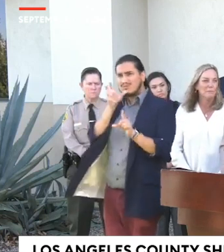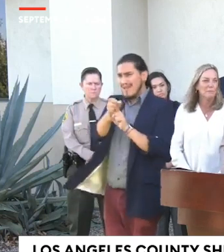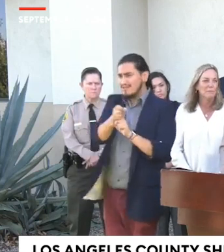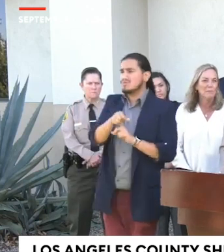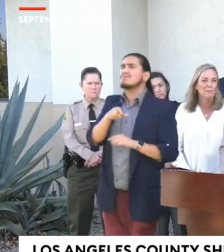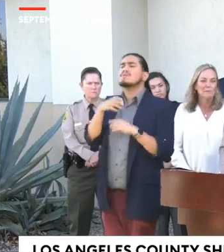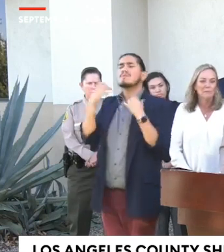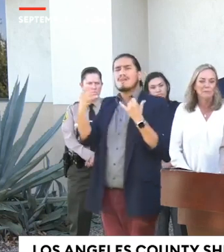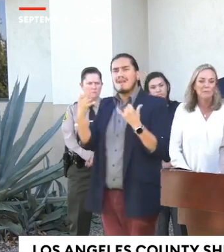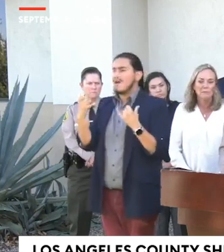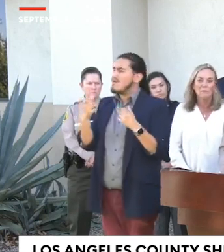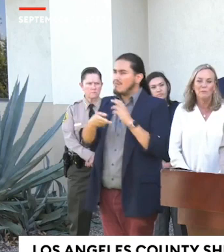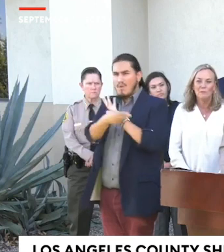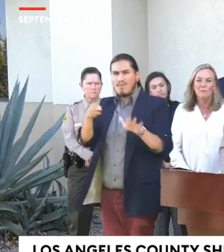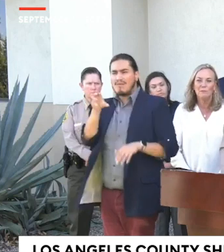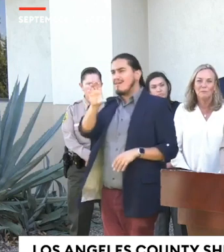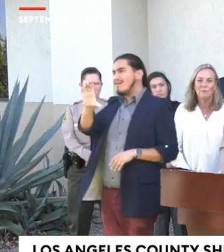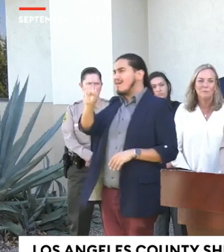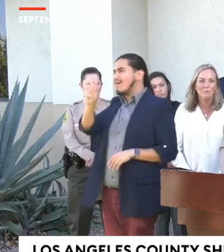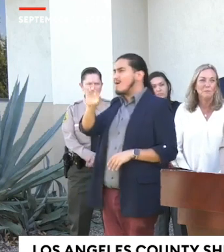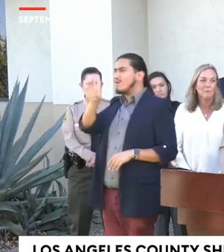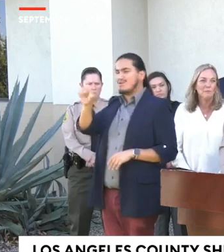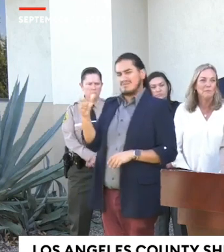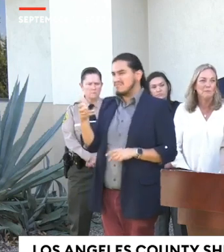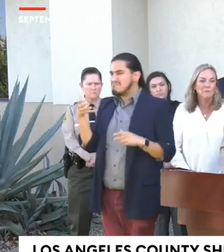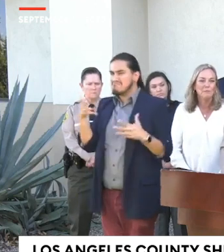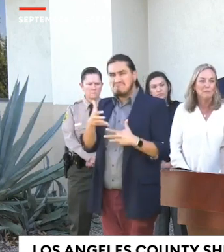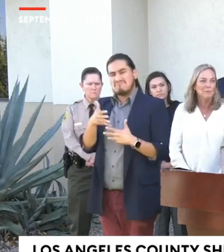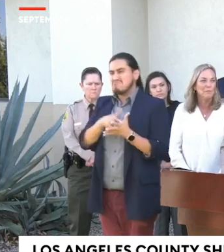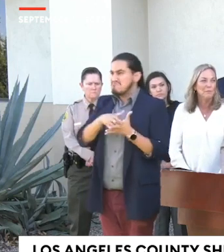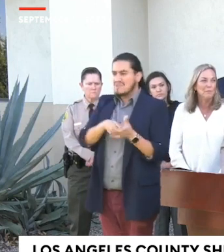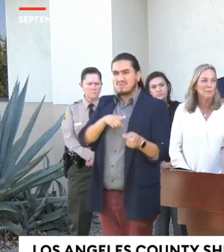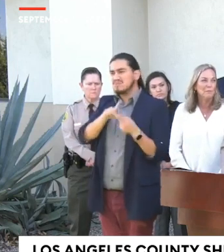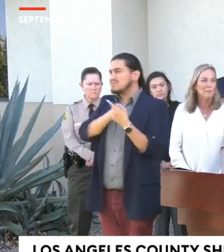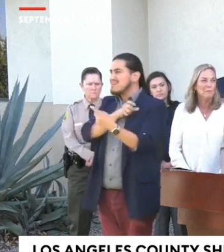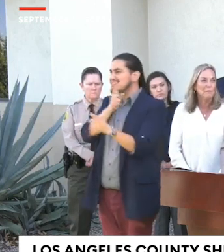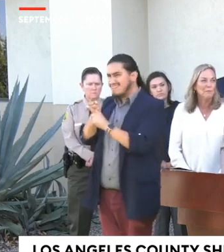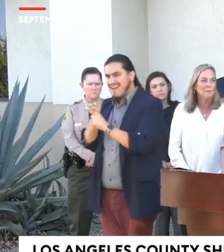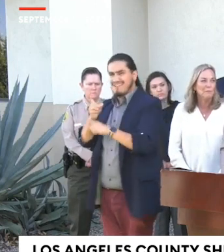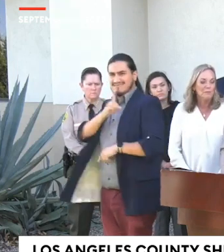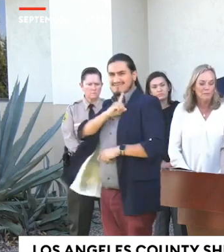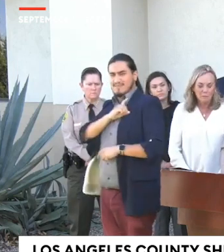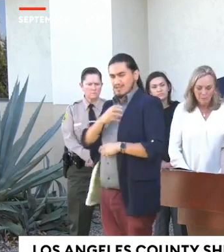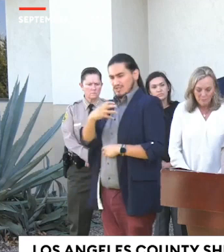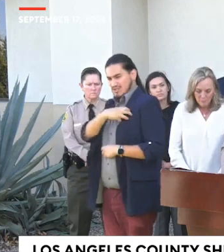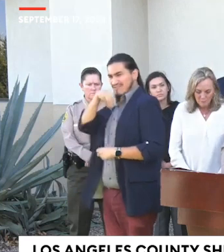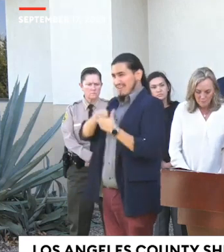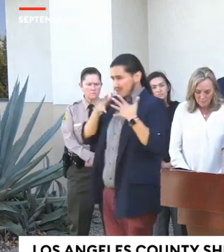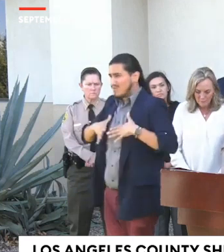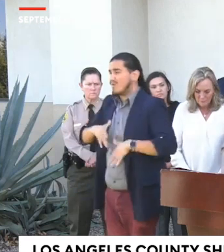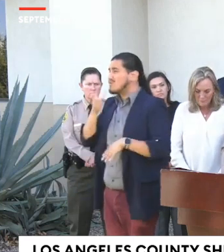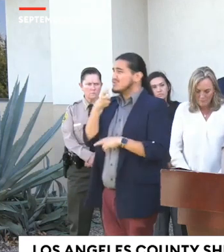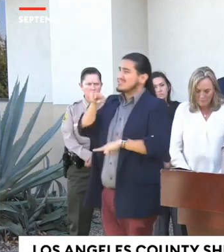continuously refer to them as cowards, because that's what they are, cowards, to attack a deputy sheriff in uniform in a black and white who's